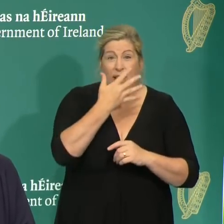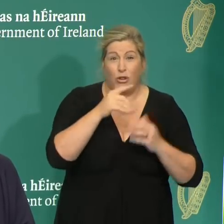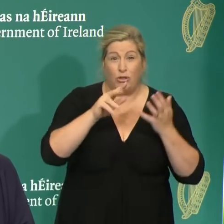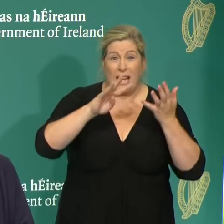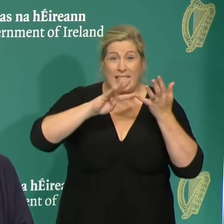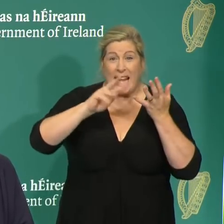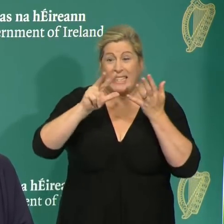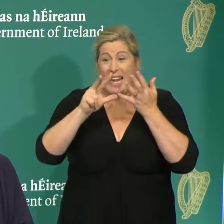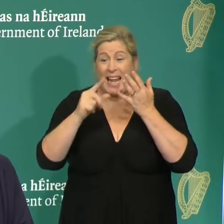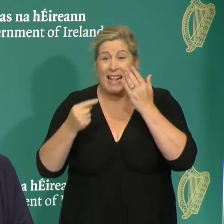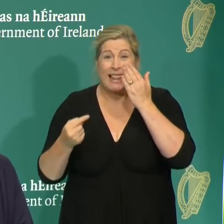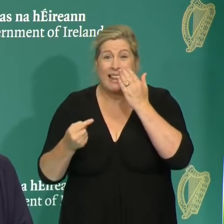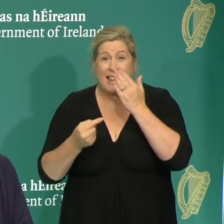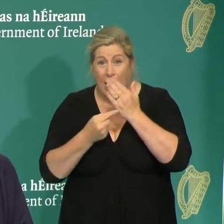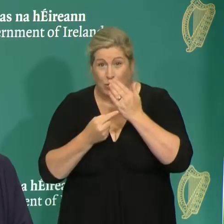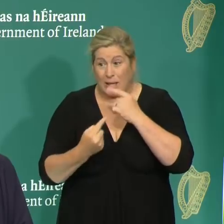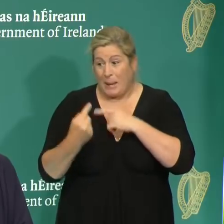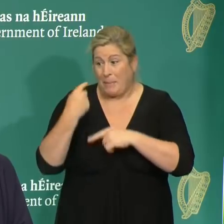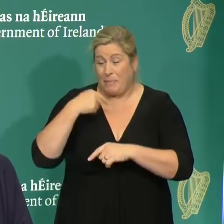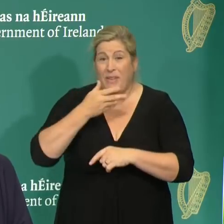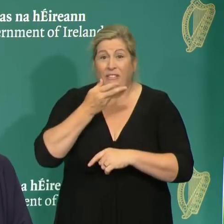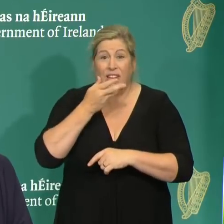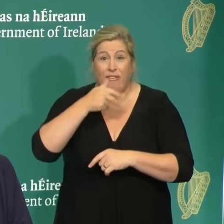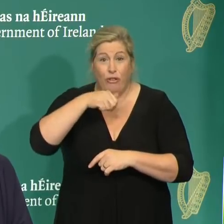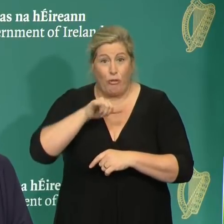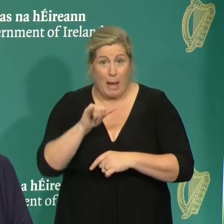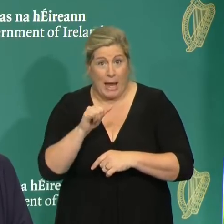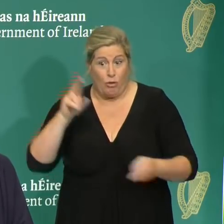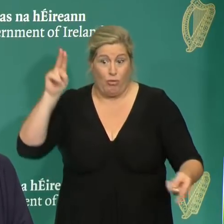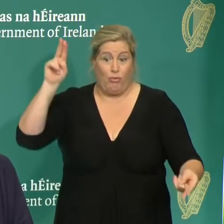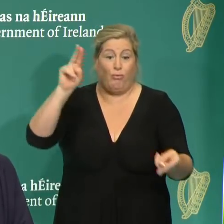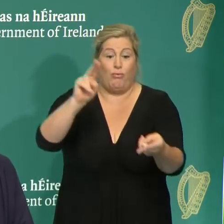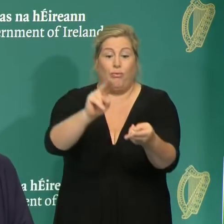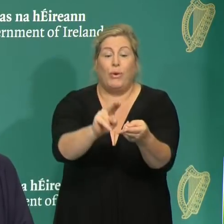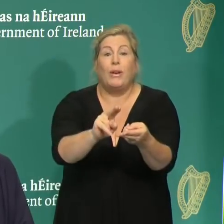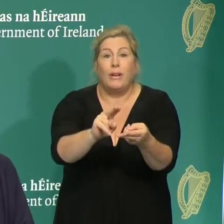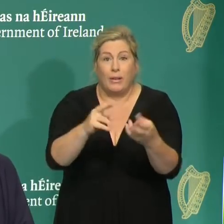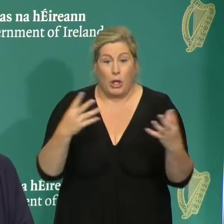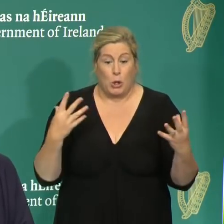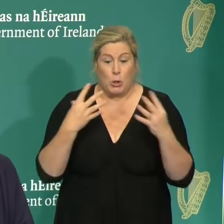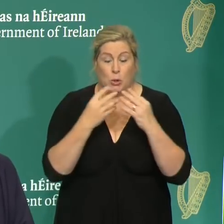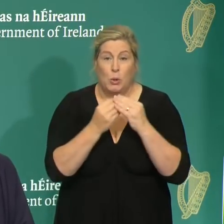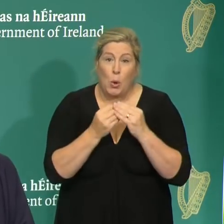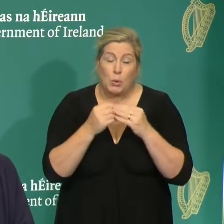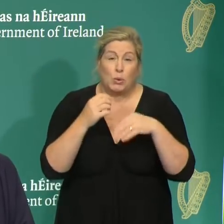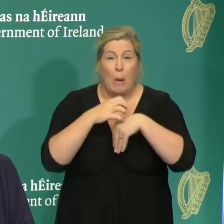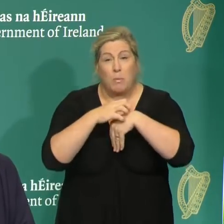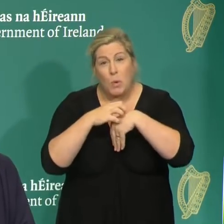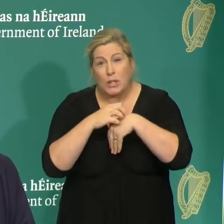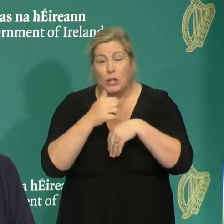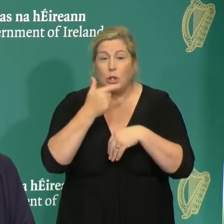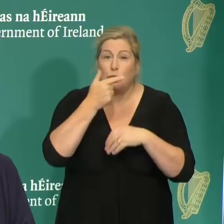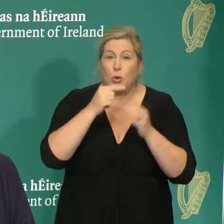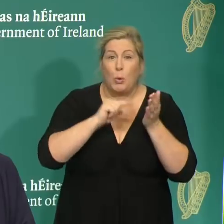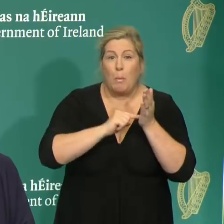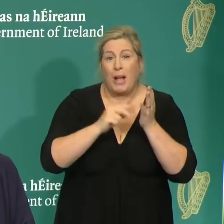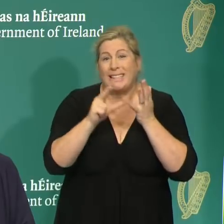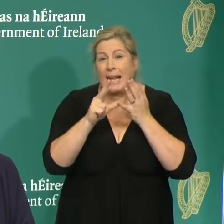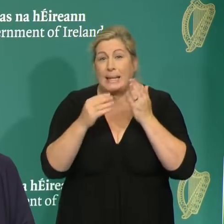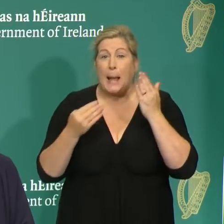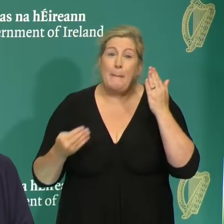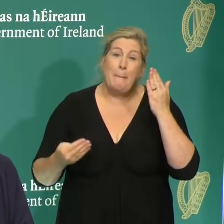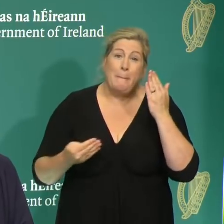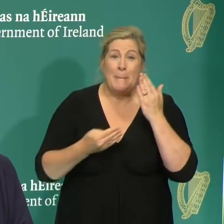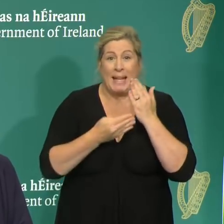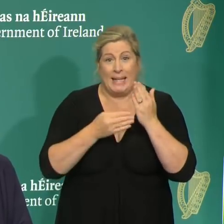598,000 who were receiving the payment on the 5th of May. In total, approximately €2.8 billion has been paid up